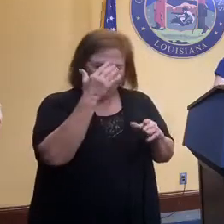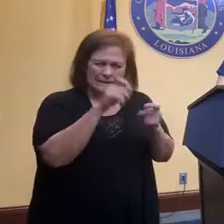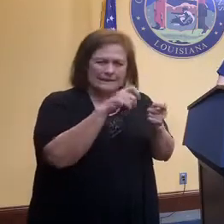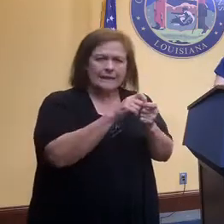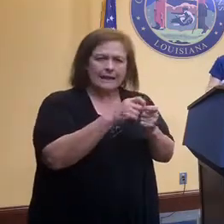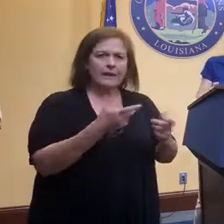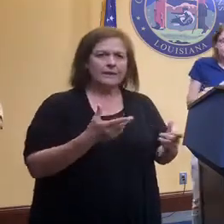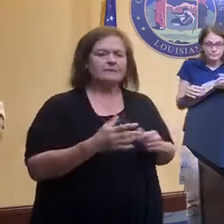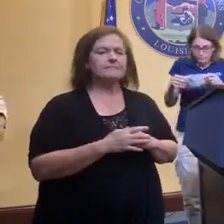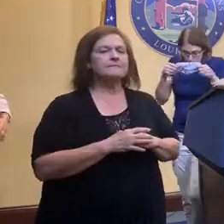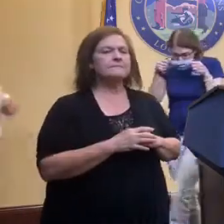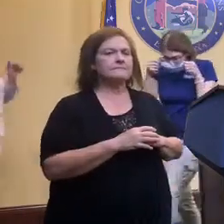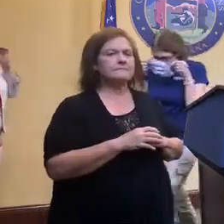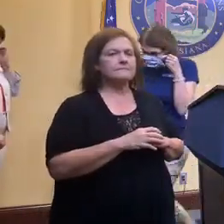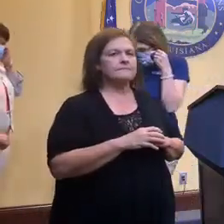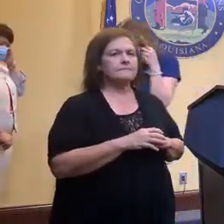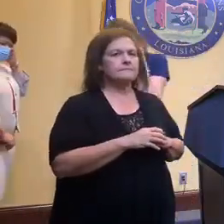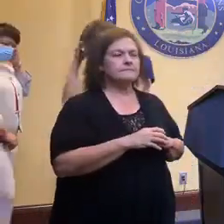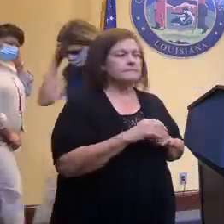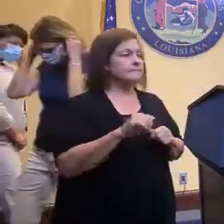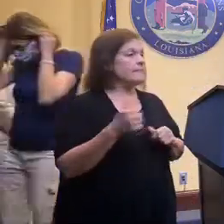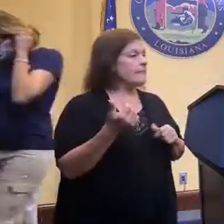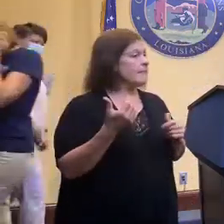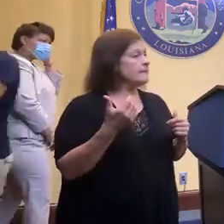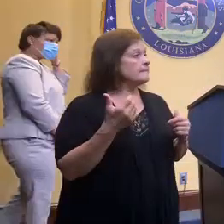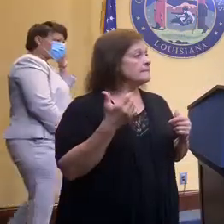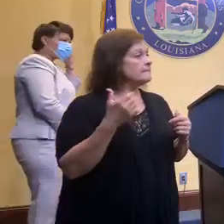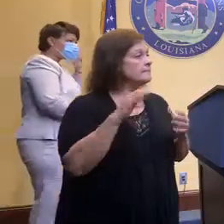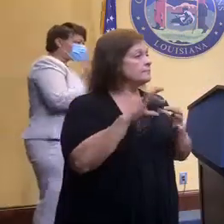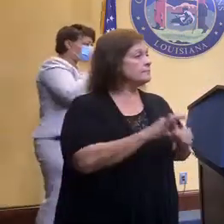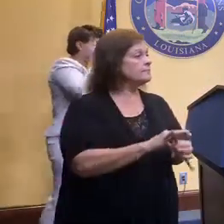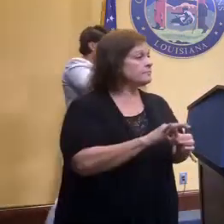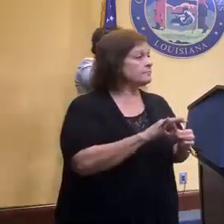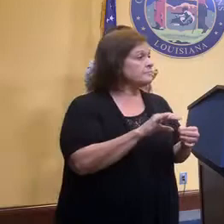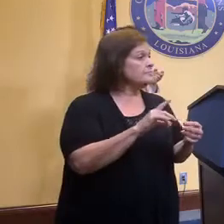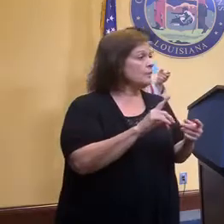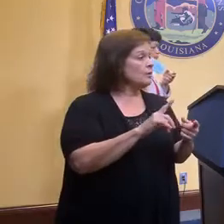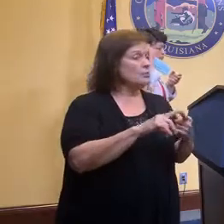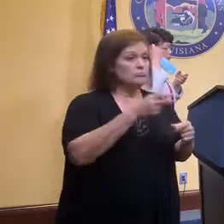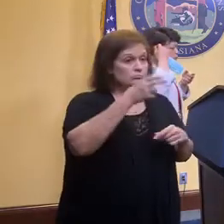goes. Thank you. Okay, anything else regarding restrictions?